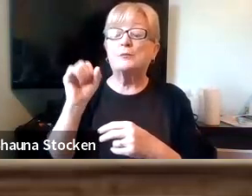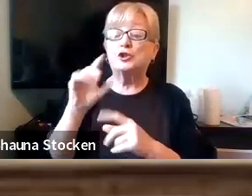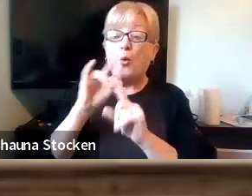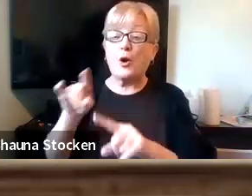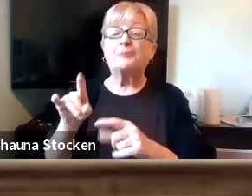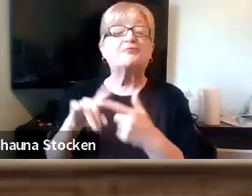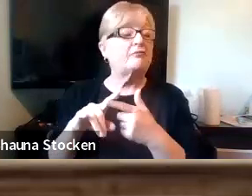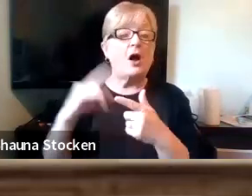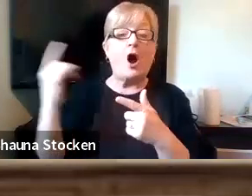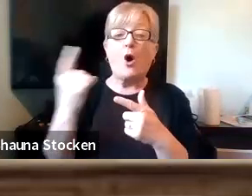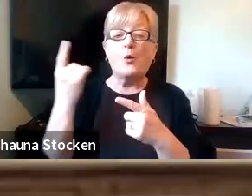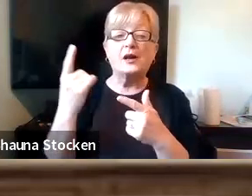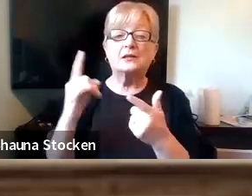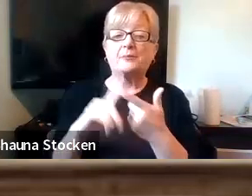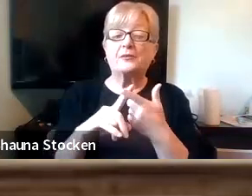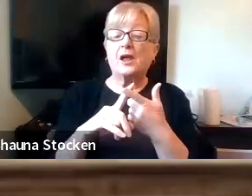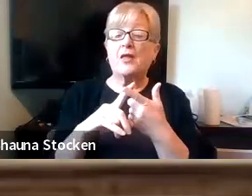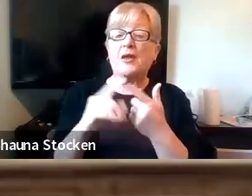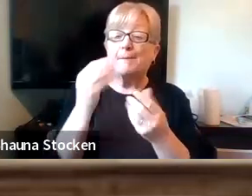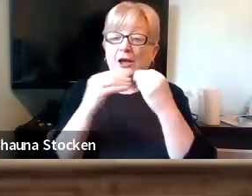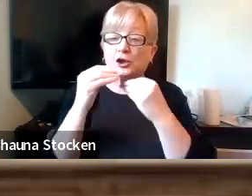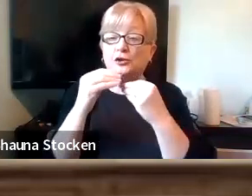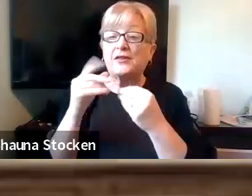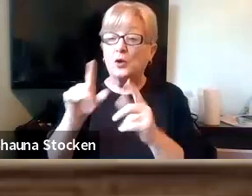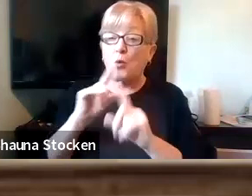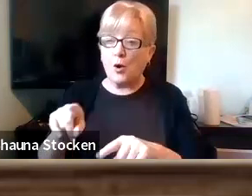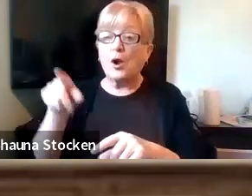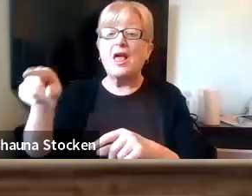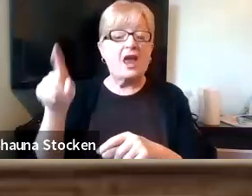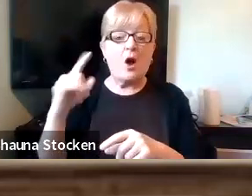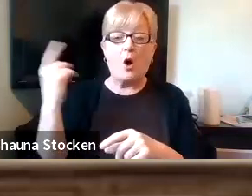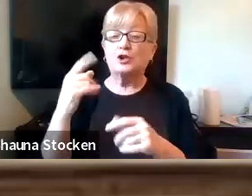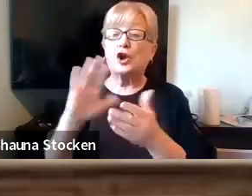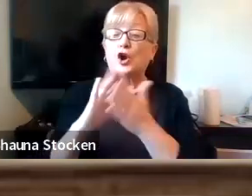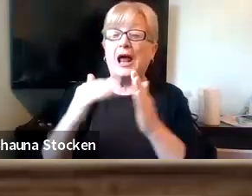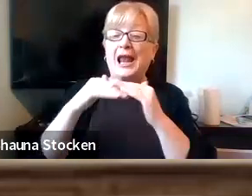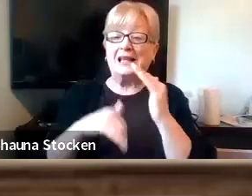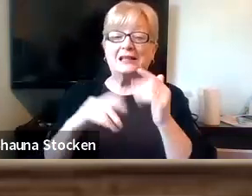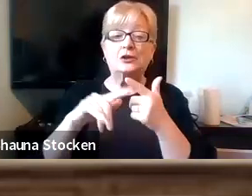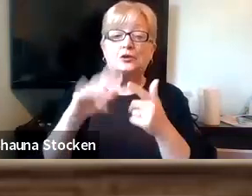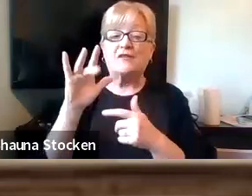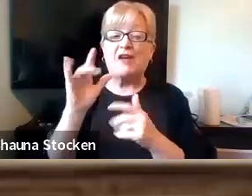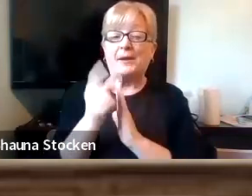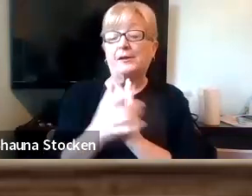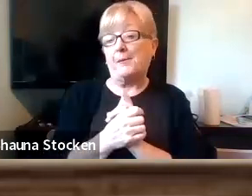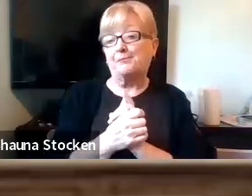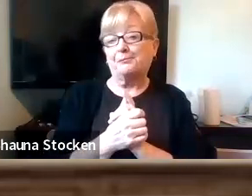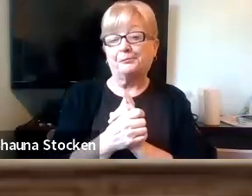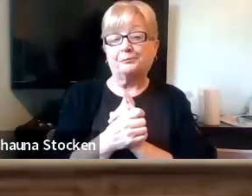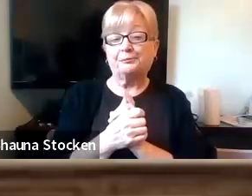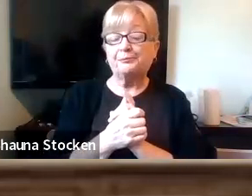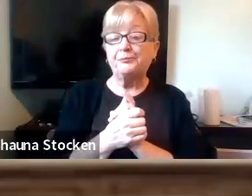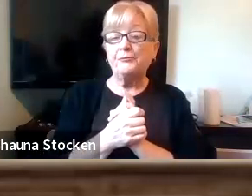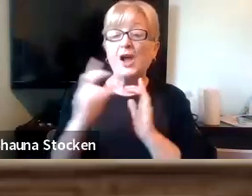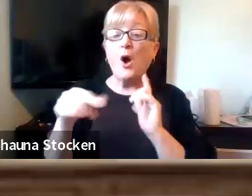And what I like when you're using the meal subscription feature and scanning the barcodes specific to that